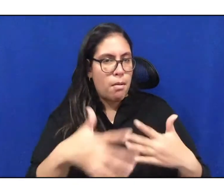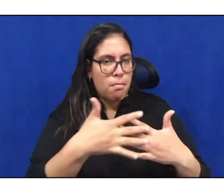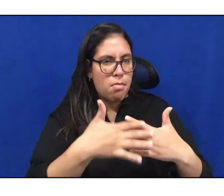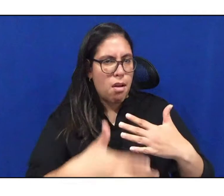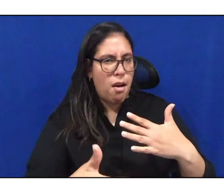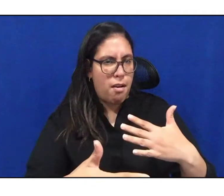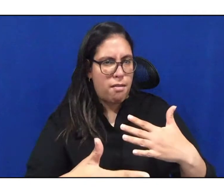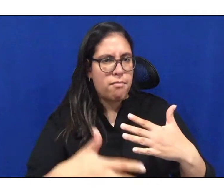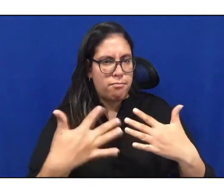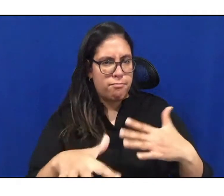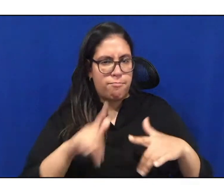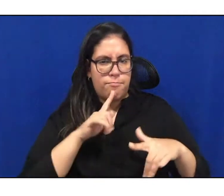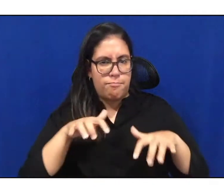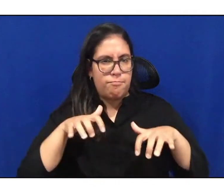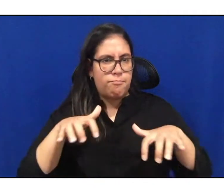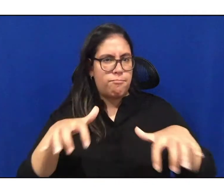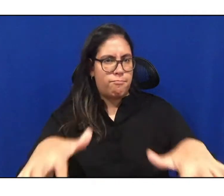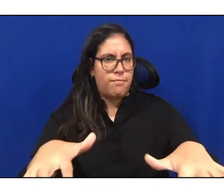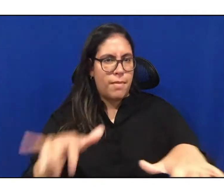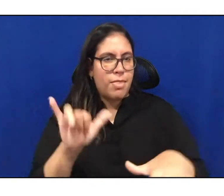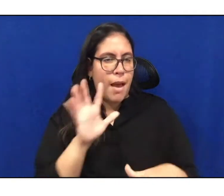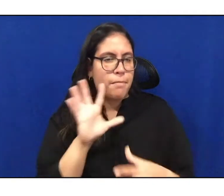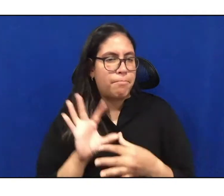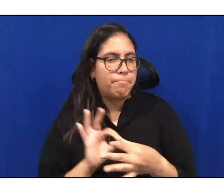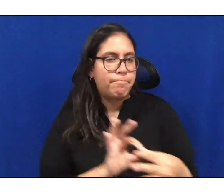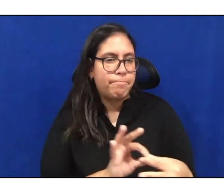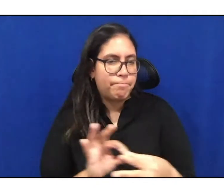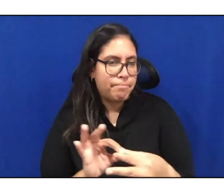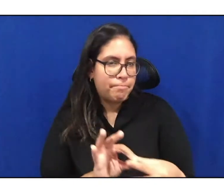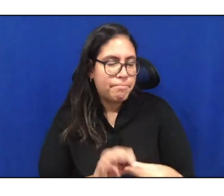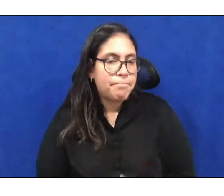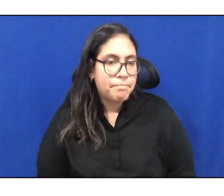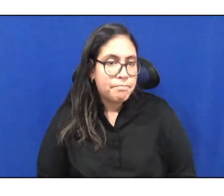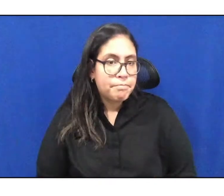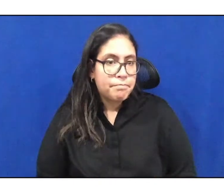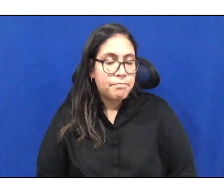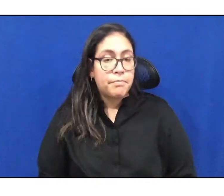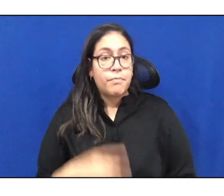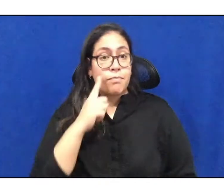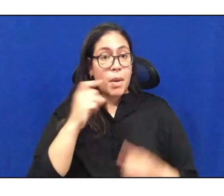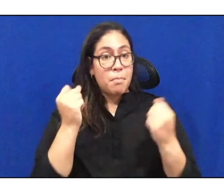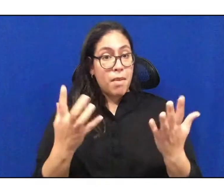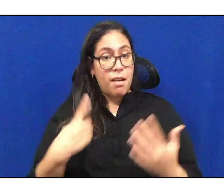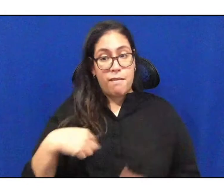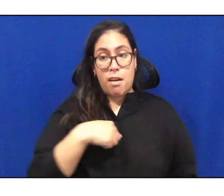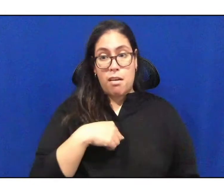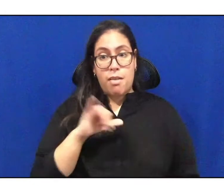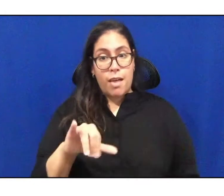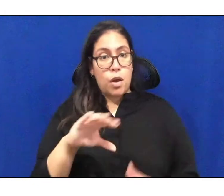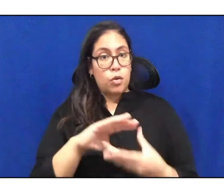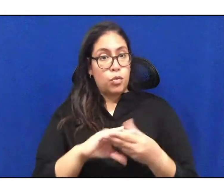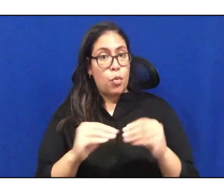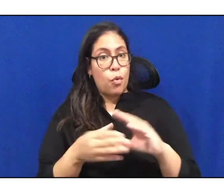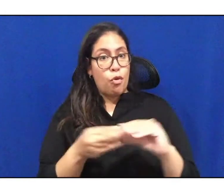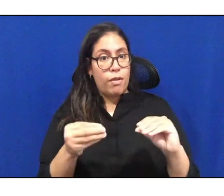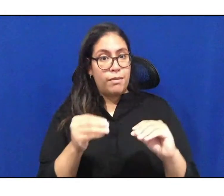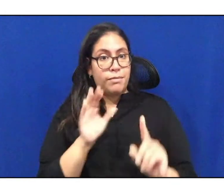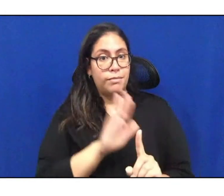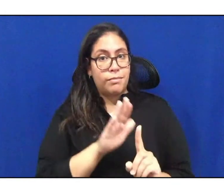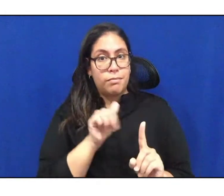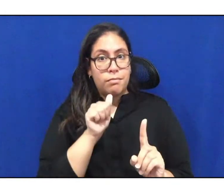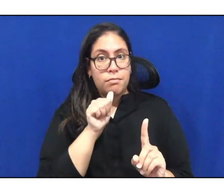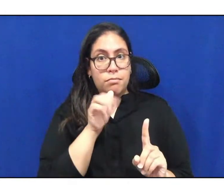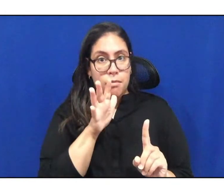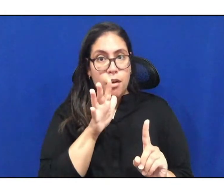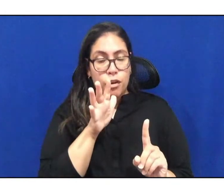that takes everything. For many of us, the story of Emmett Till and his mother are bred in the bone, but the